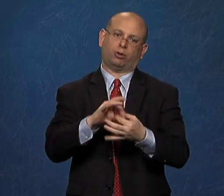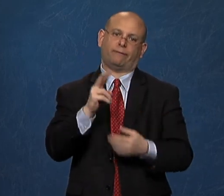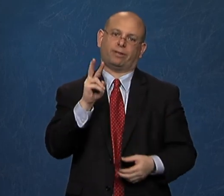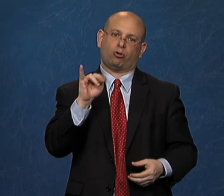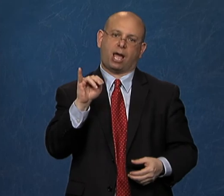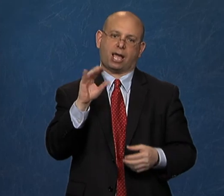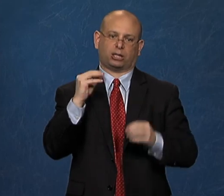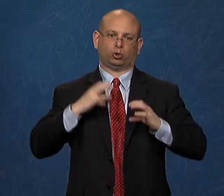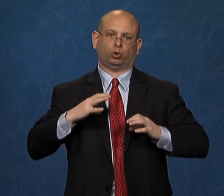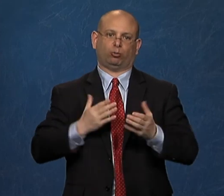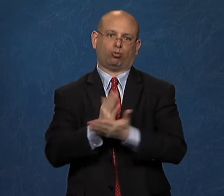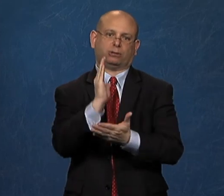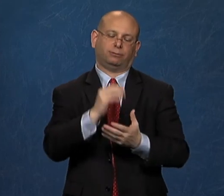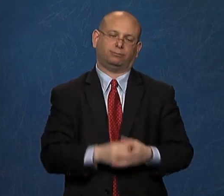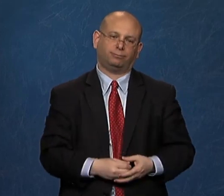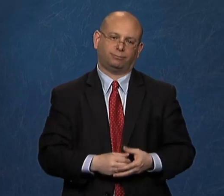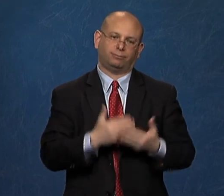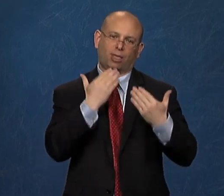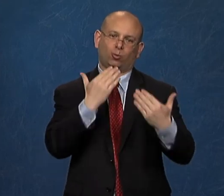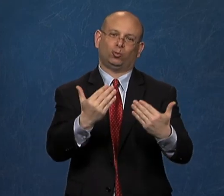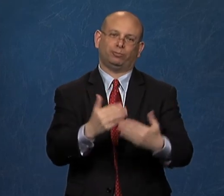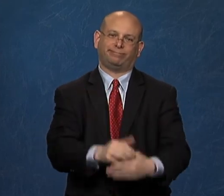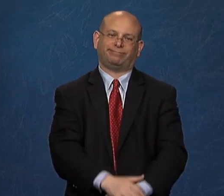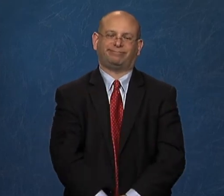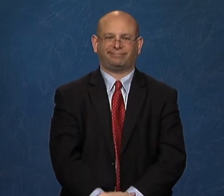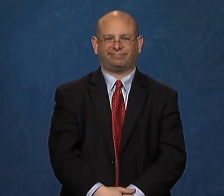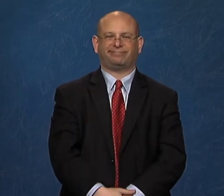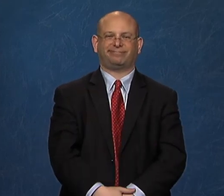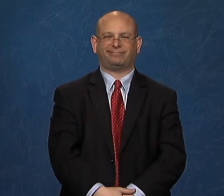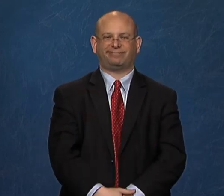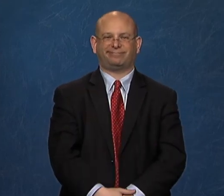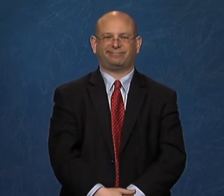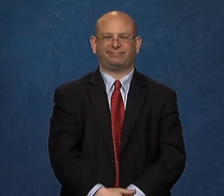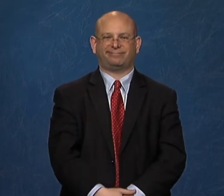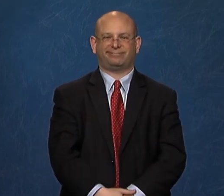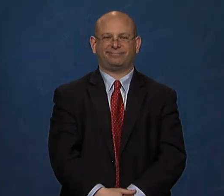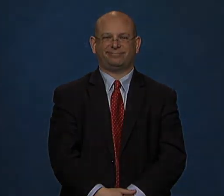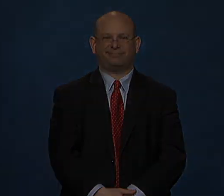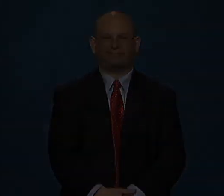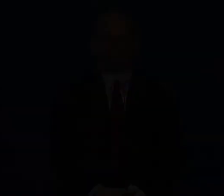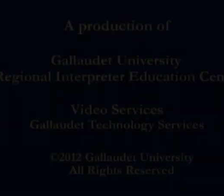NAD should you have any questions about VRI and consumers' rights with VRI. Thank you very much.